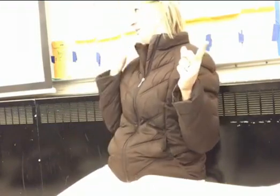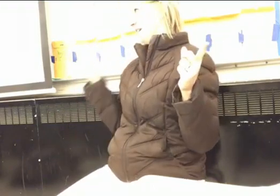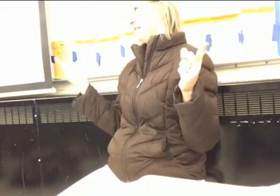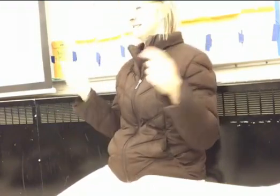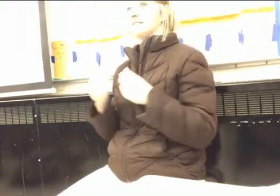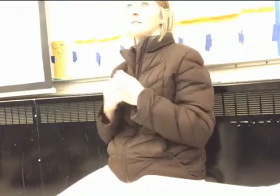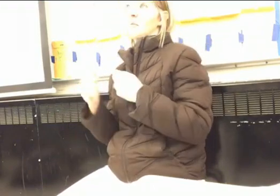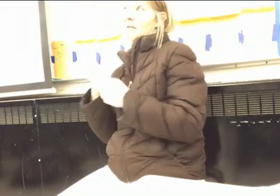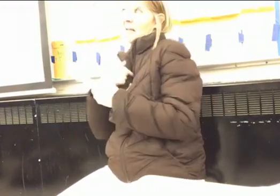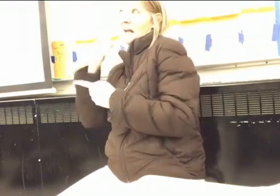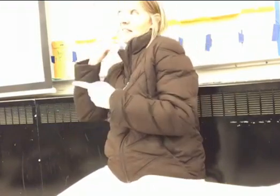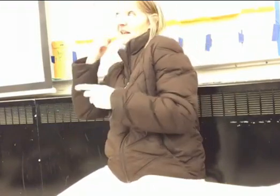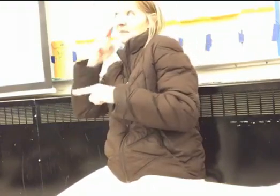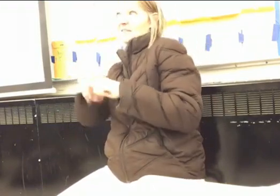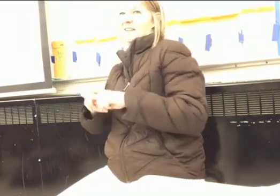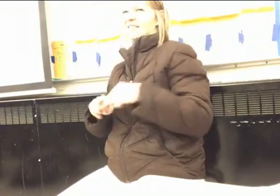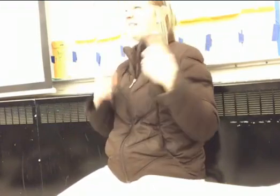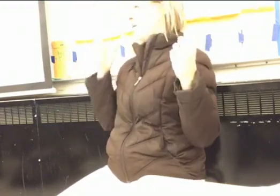I think it'd be fun.